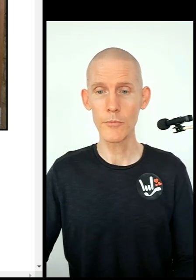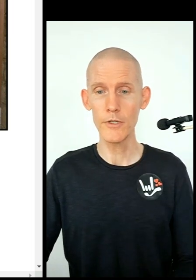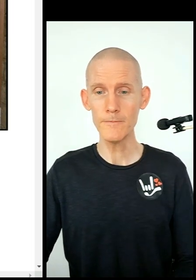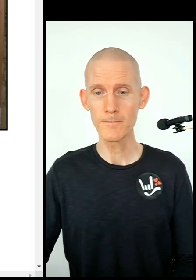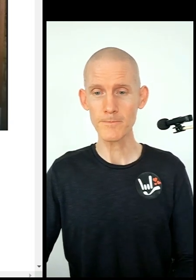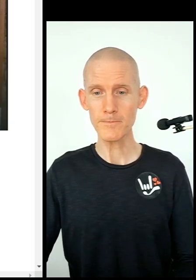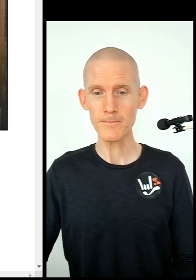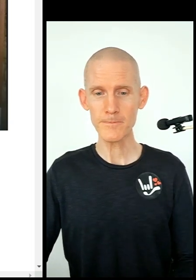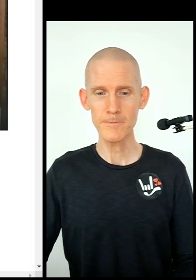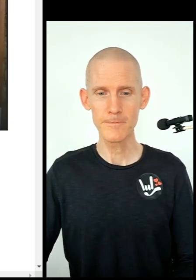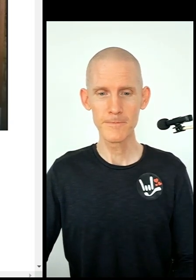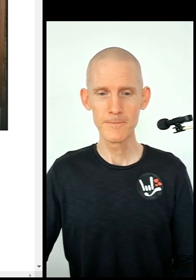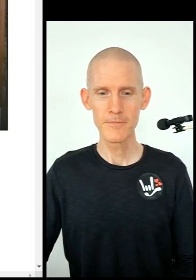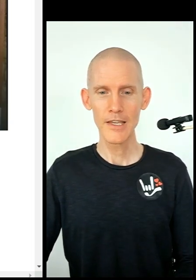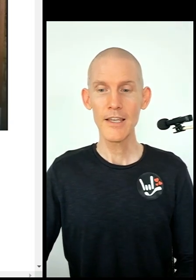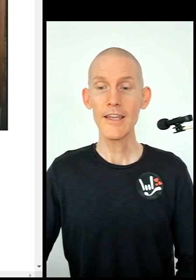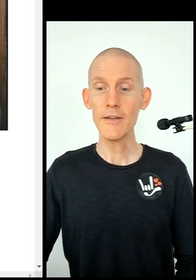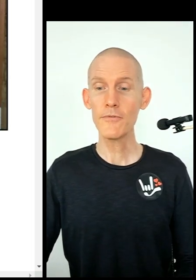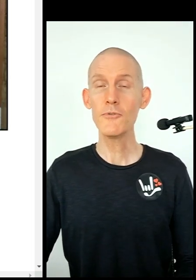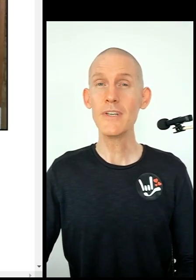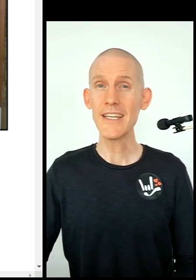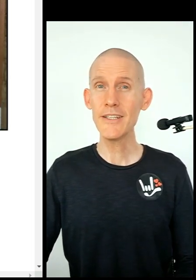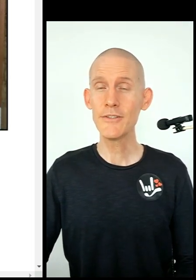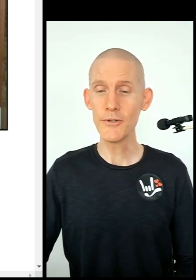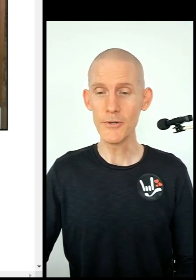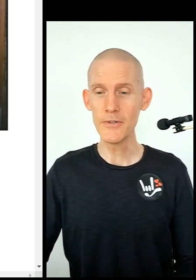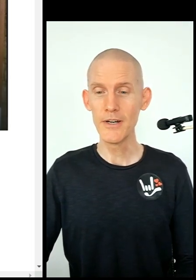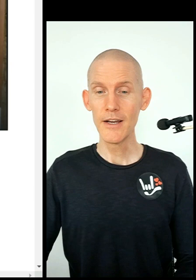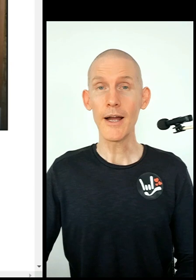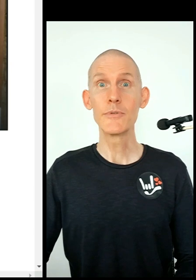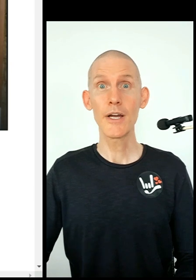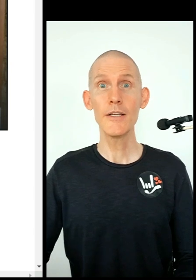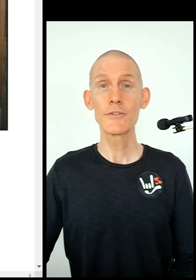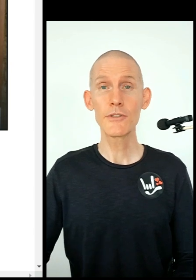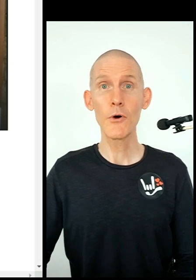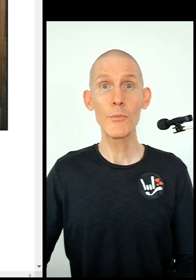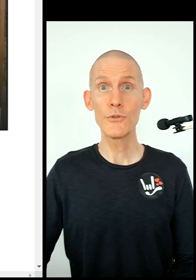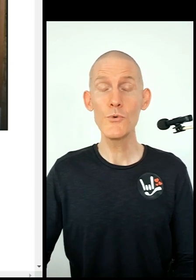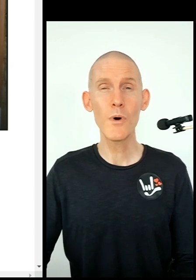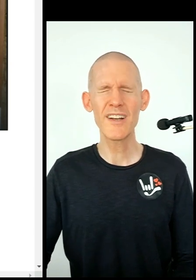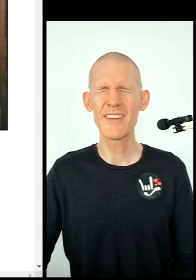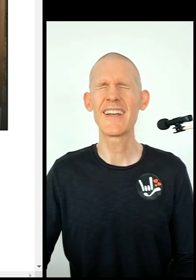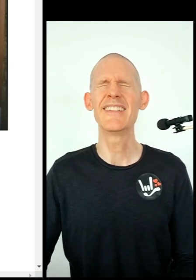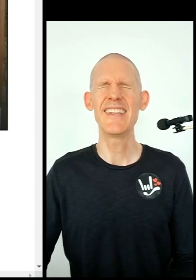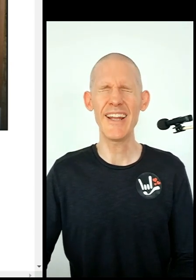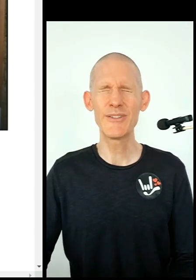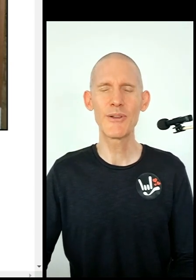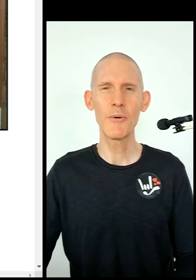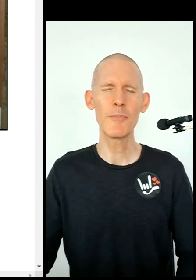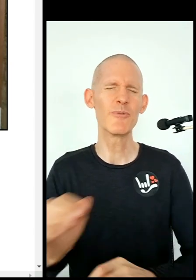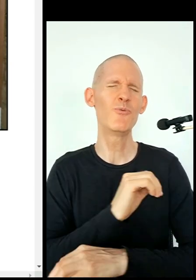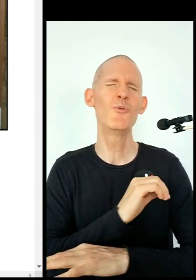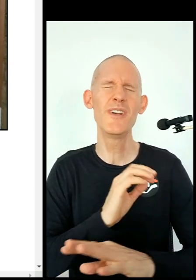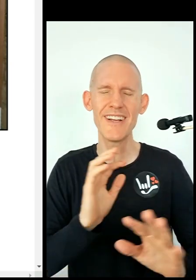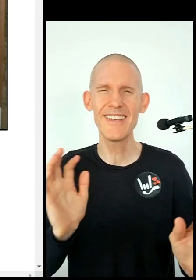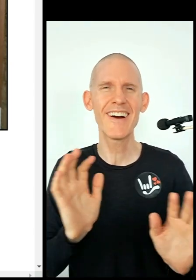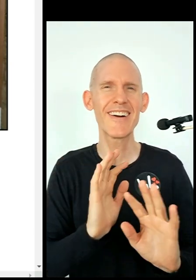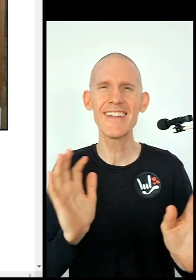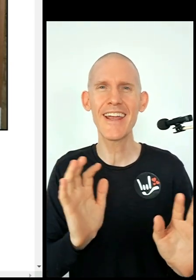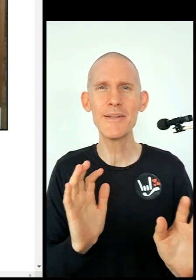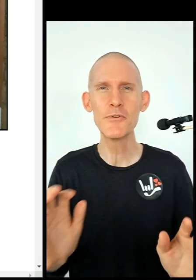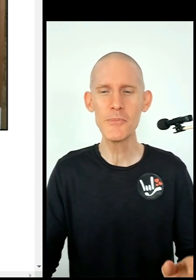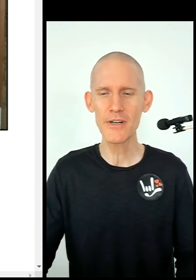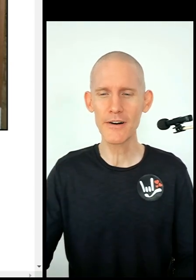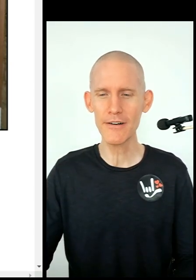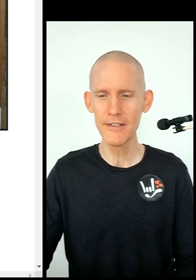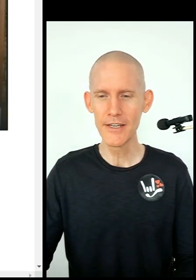show you something. If you need to, I'm signing it slow, but you want it like dead slow, I mean really